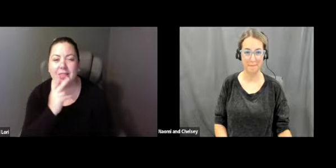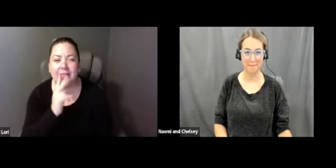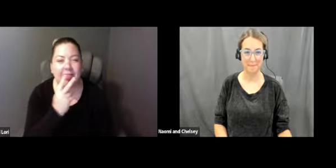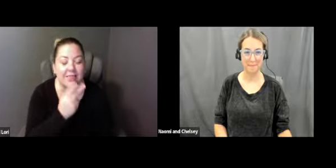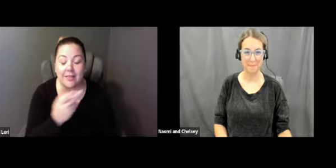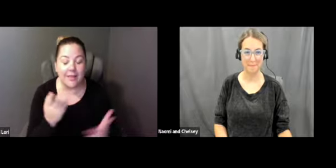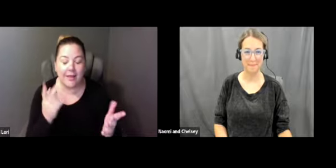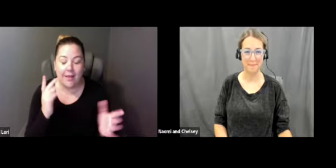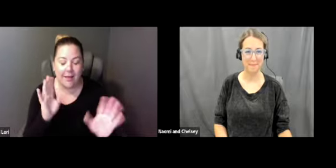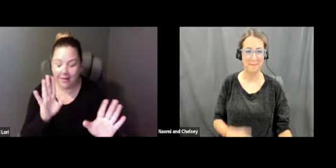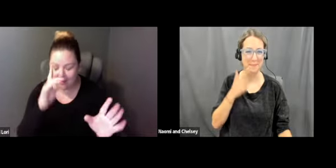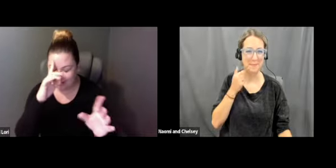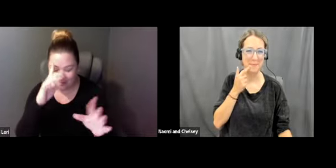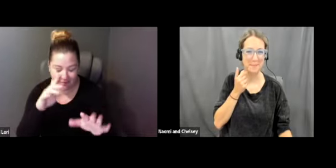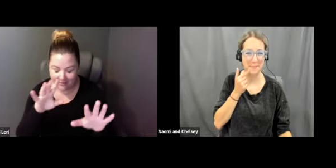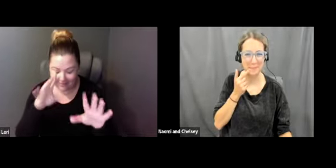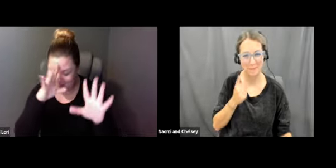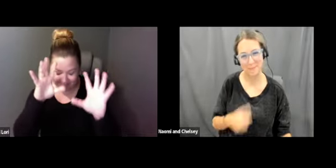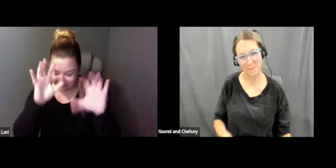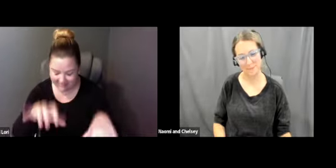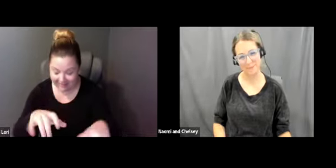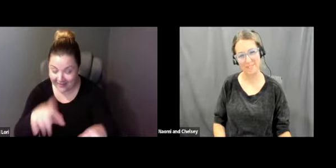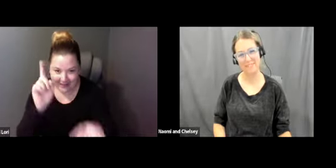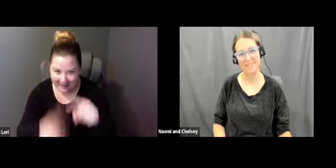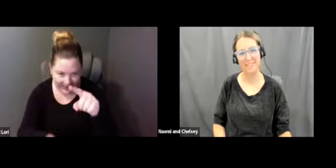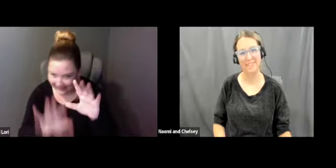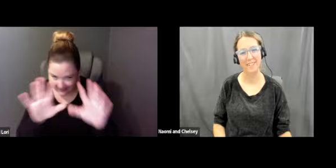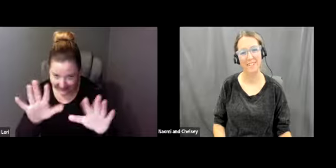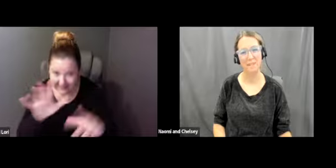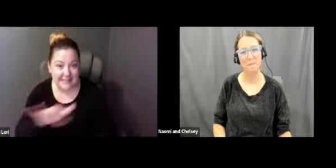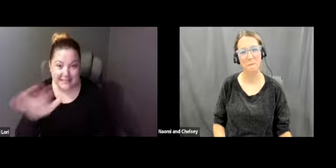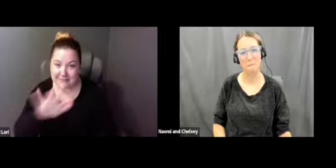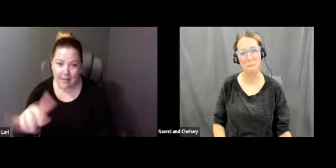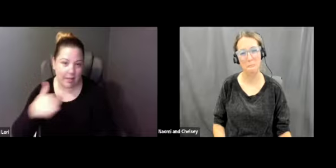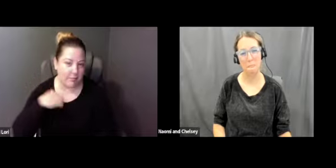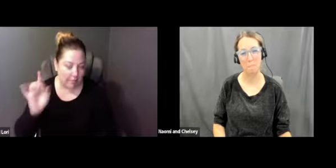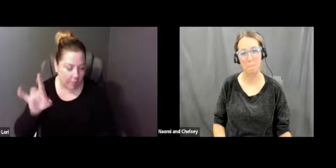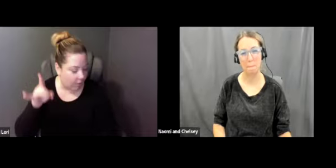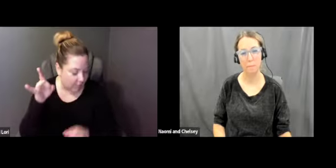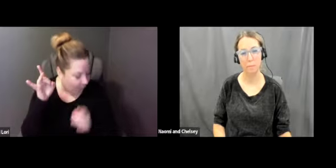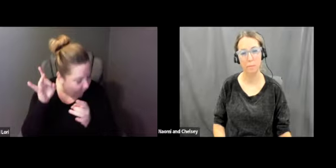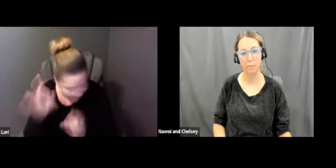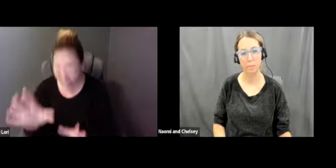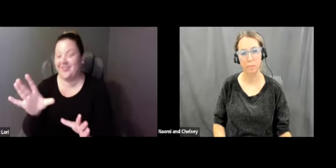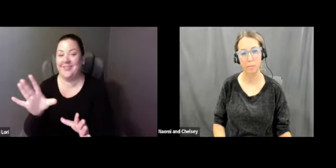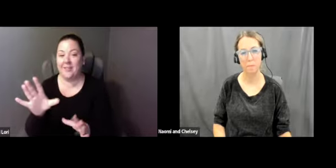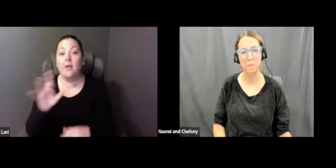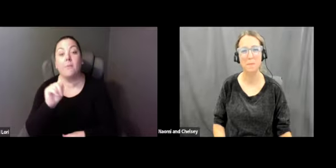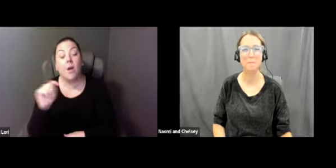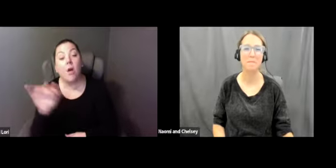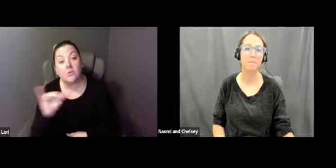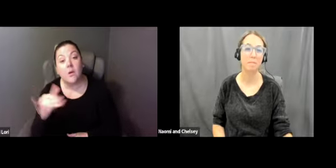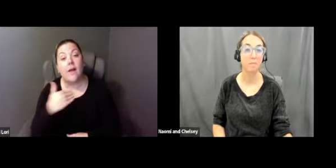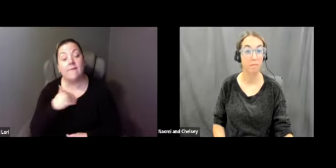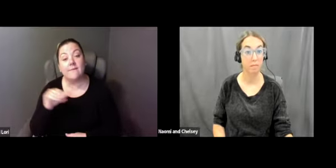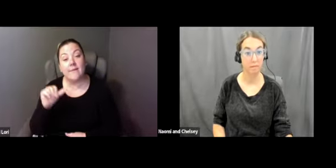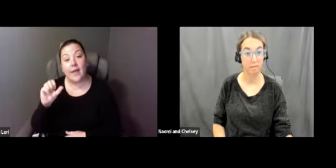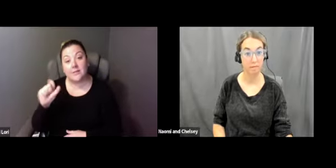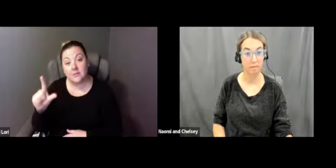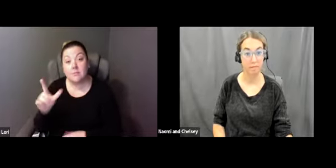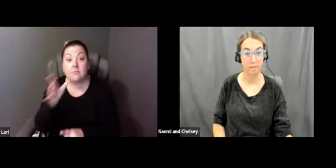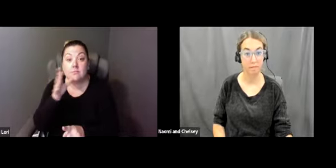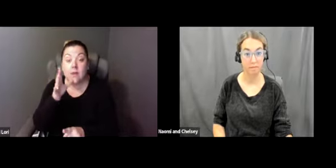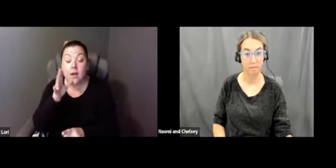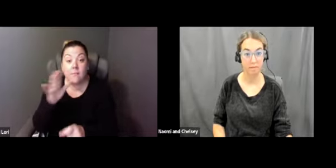letters in my head. I couldn't do it. And then we had American Sign Language, and we had different modalities of American Sign Language, my mom being completely